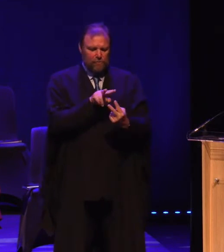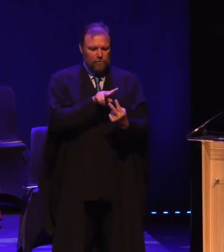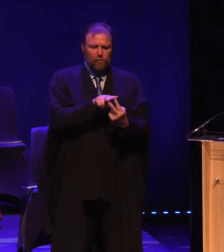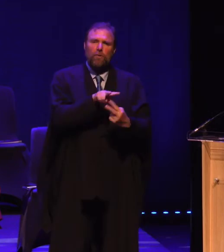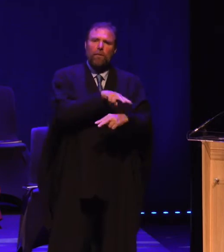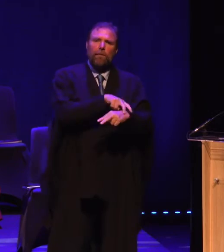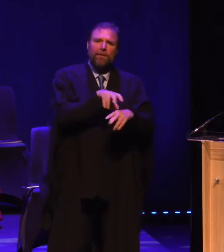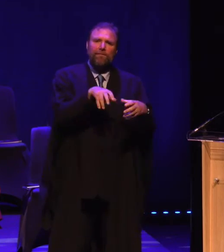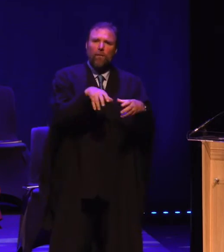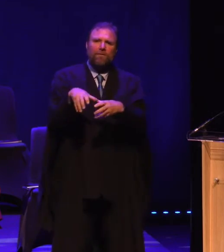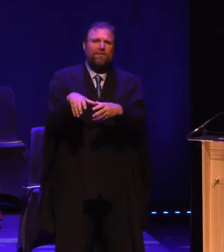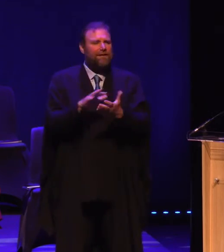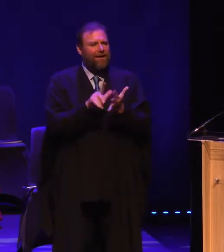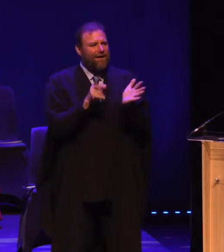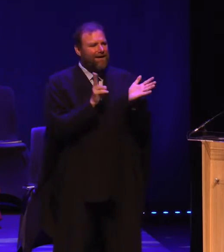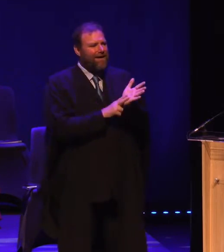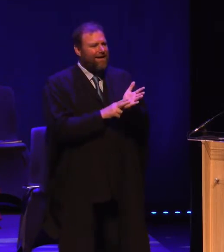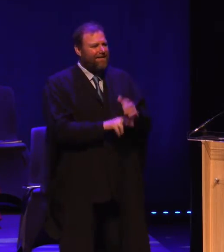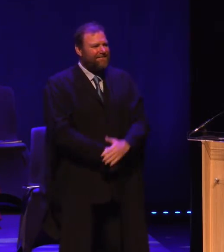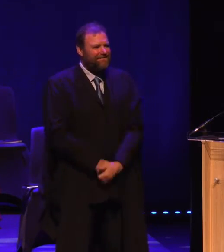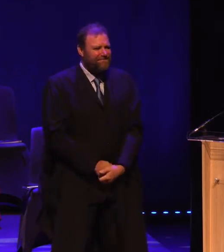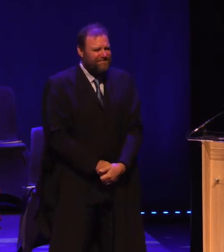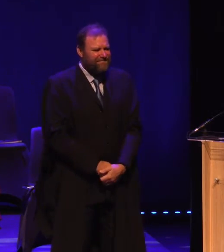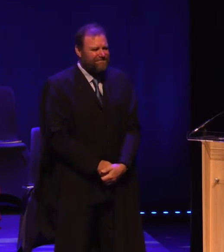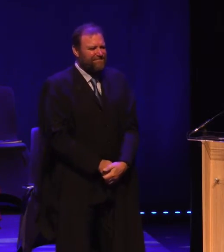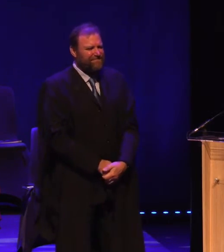I present Helen Oliver.